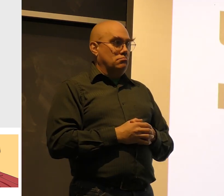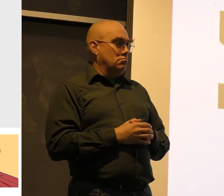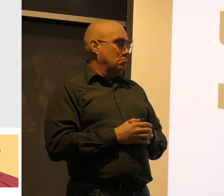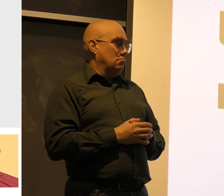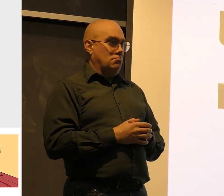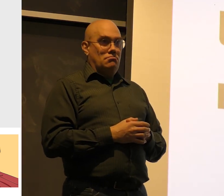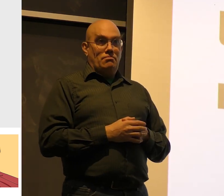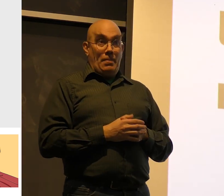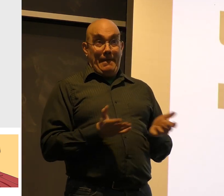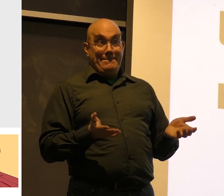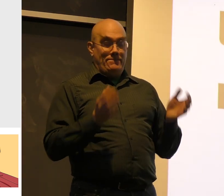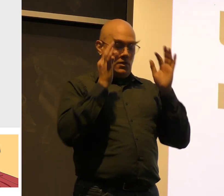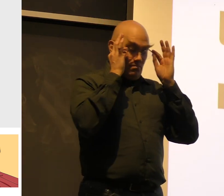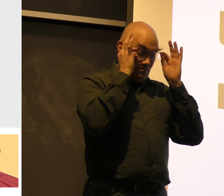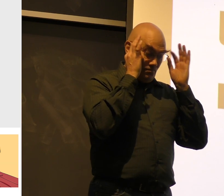know. Right?